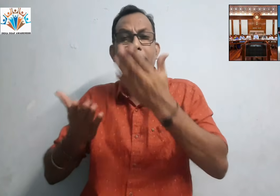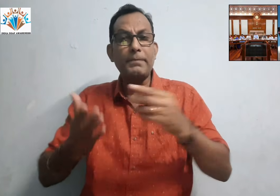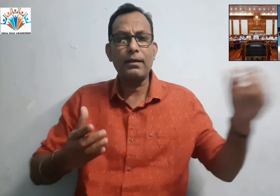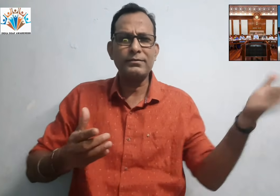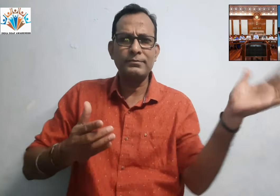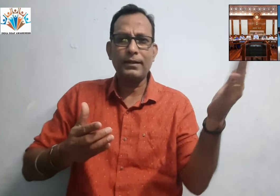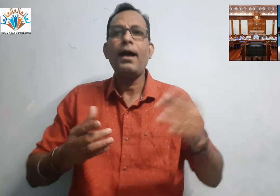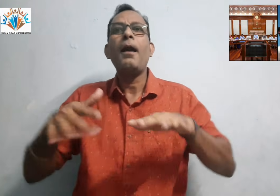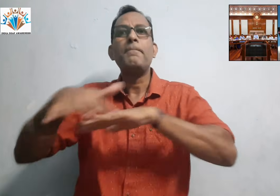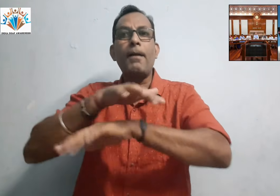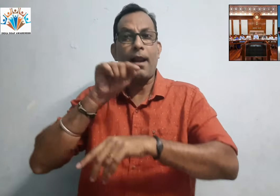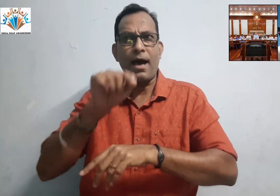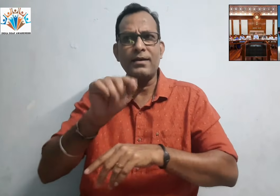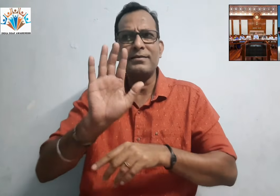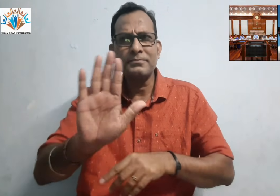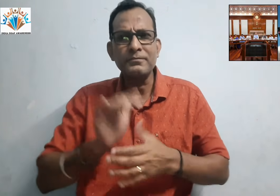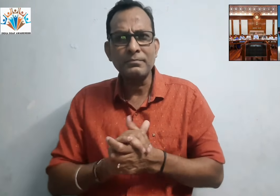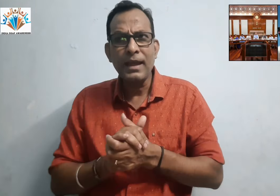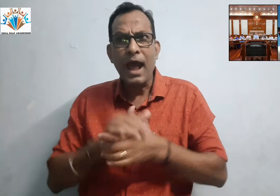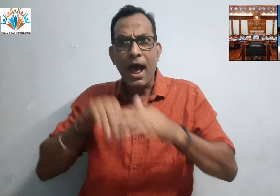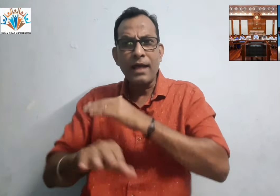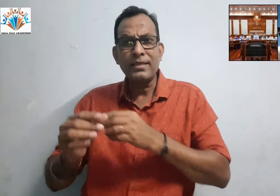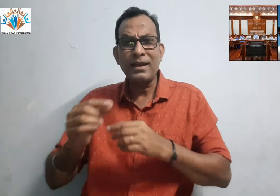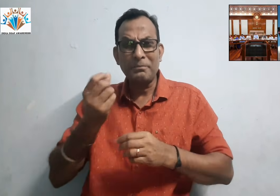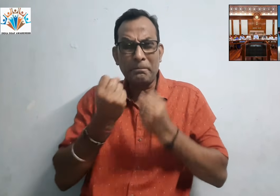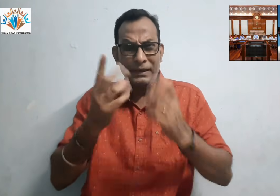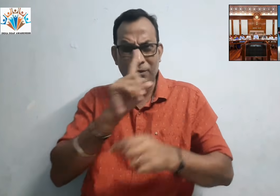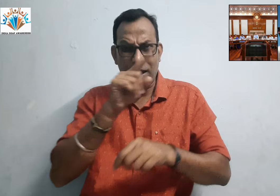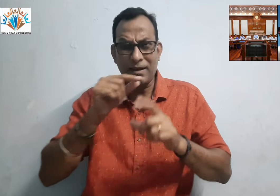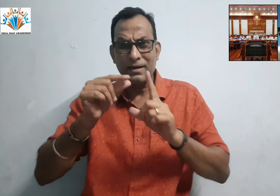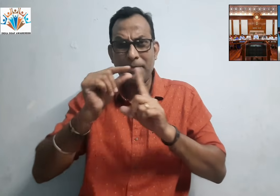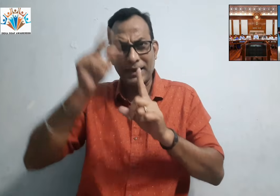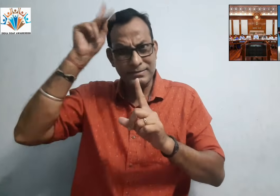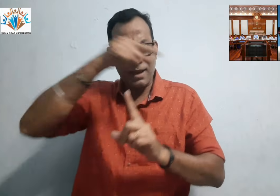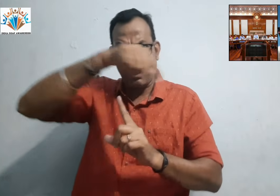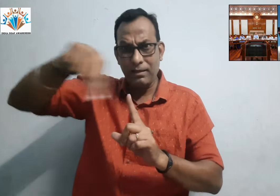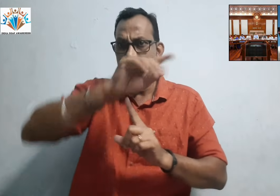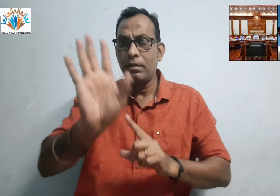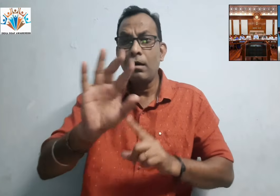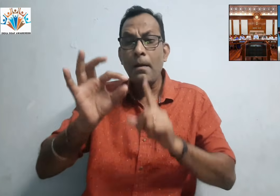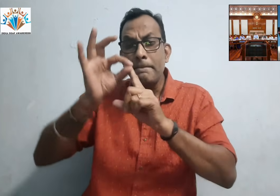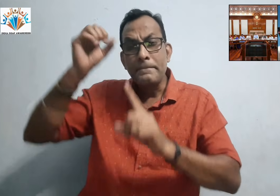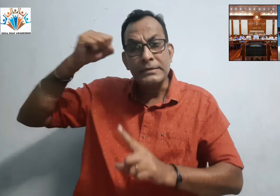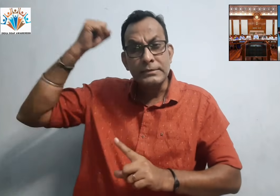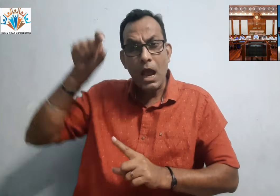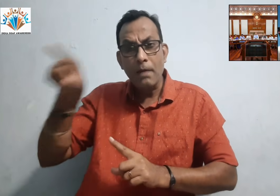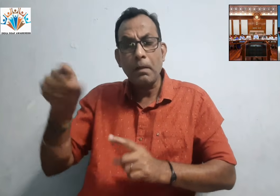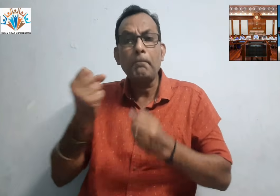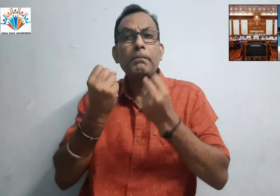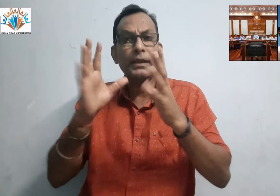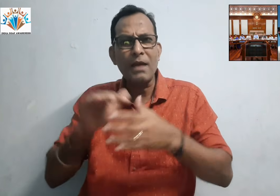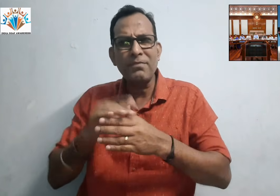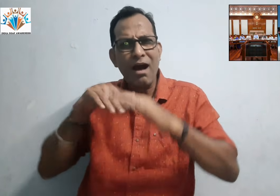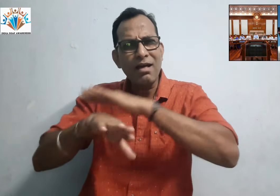maybe Pakistan, and then when Pakistan and Shabba began, and